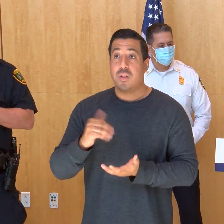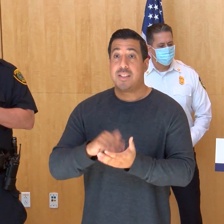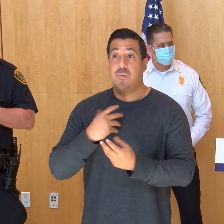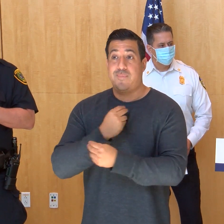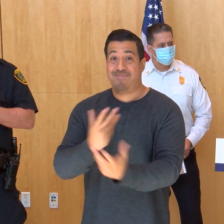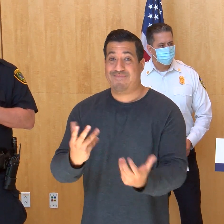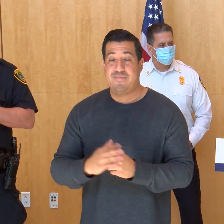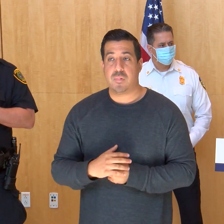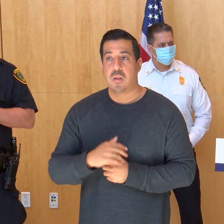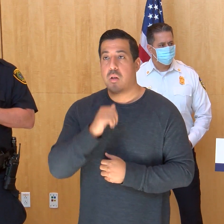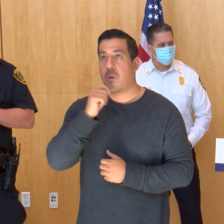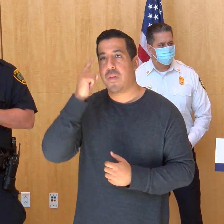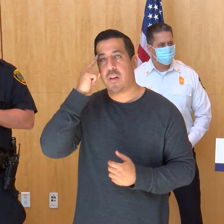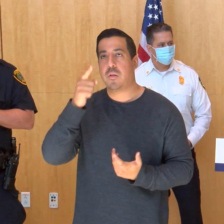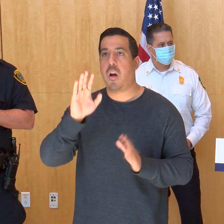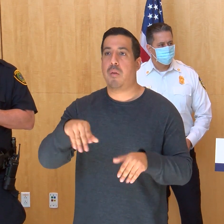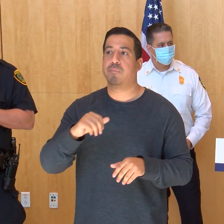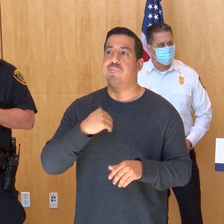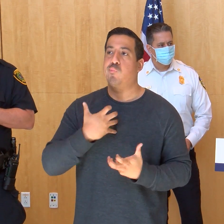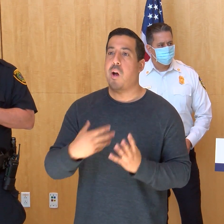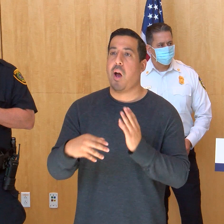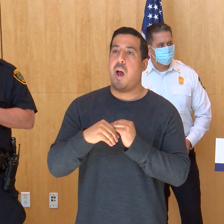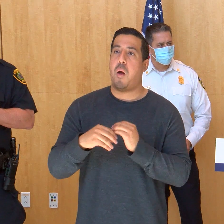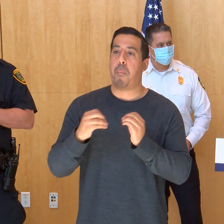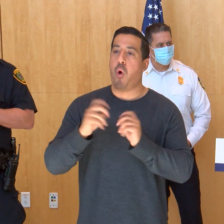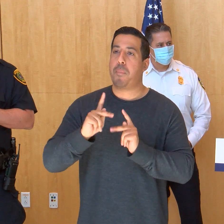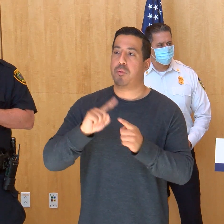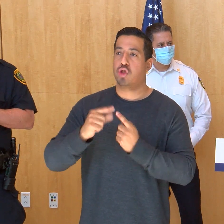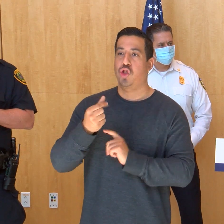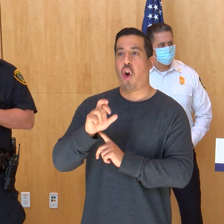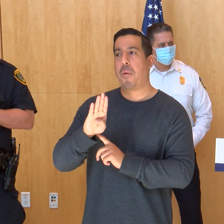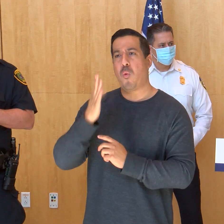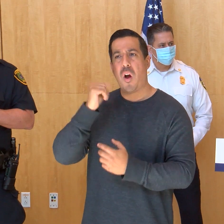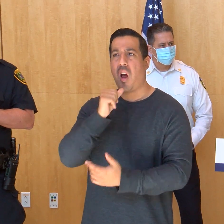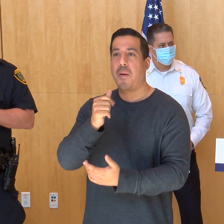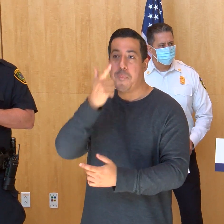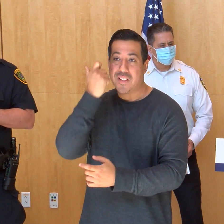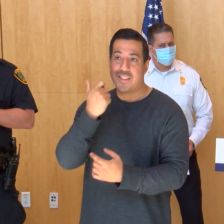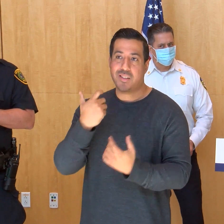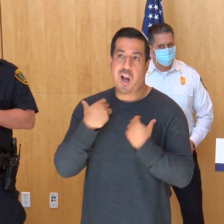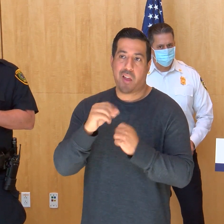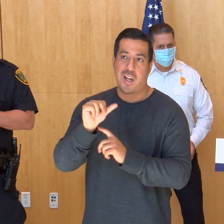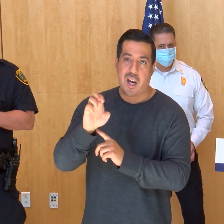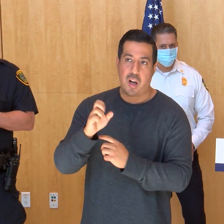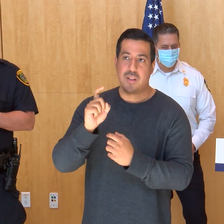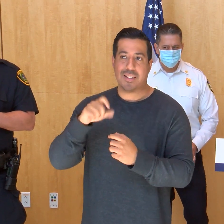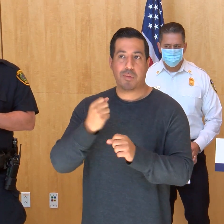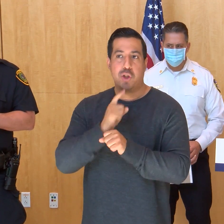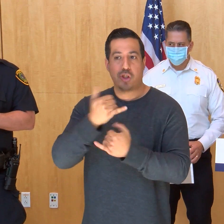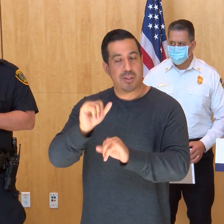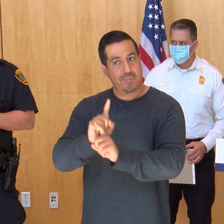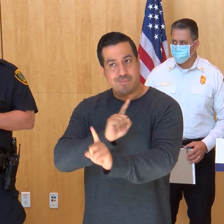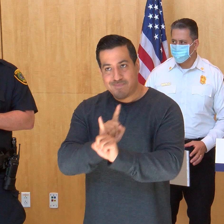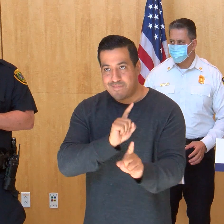reasons why we just can't add additional people to the George R. Brown is because of the healthcare protocols. We still have to have the social